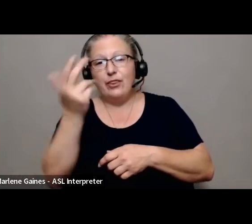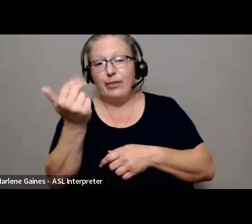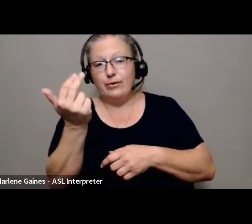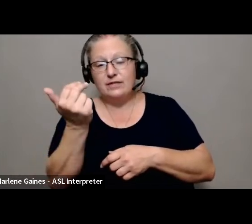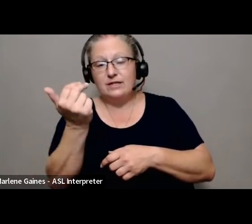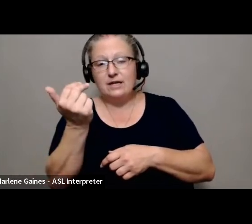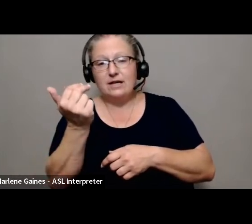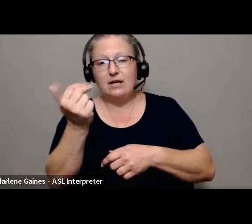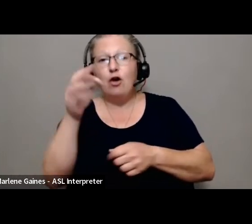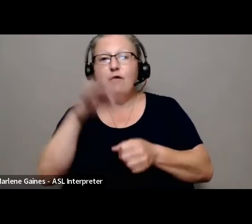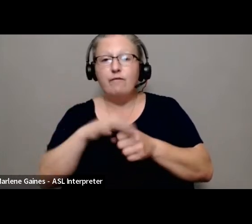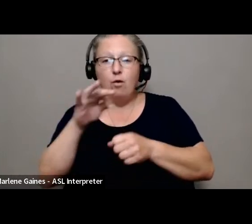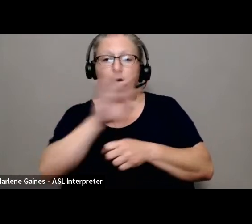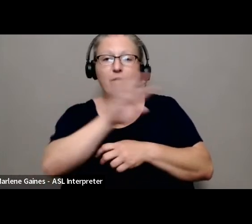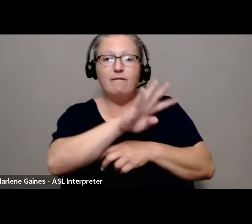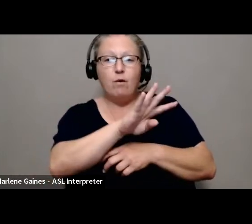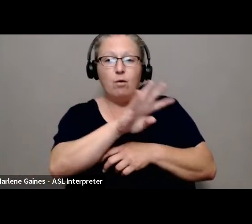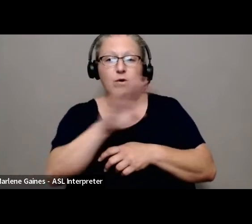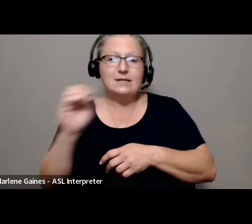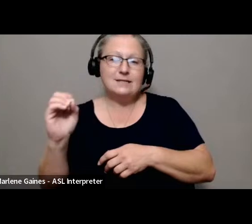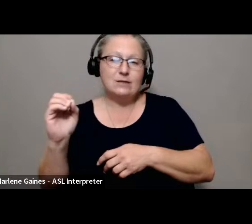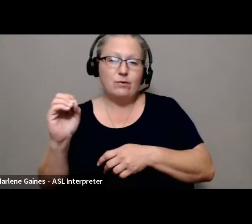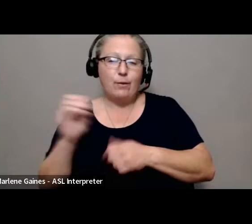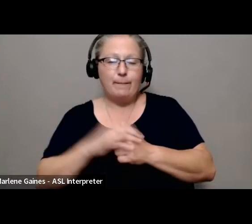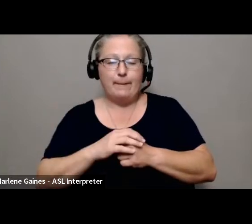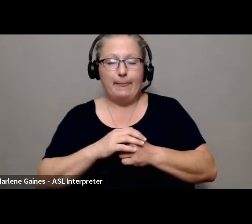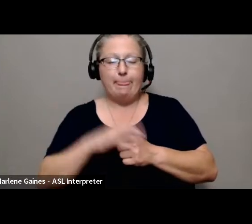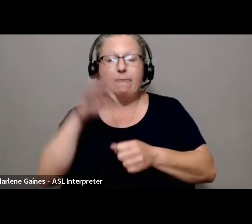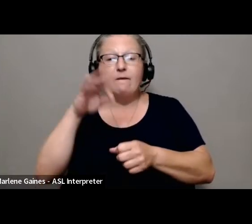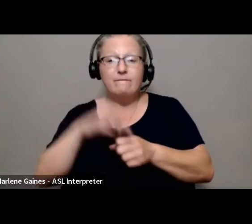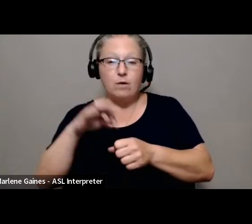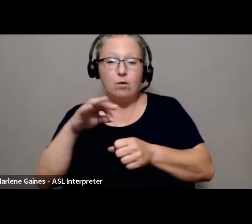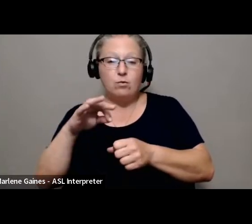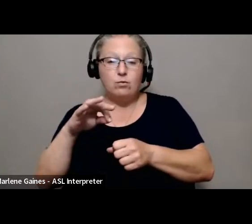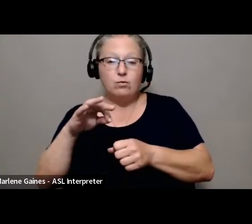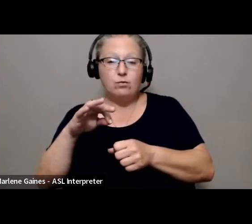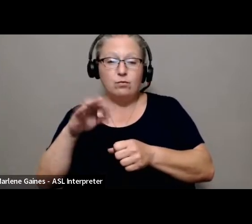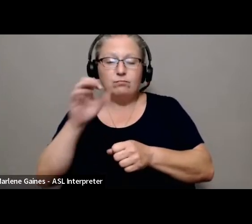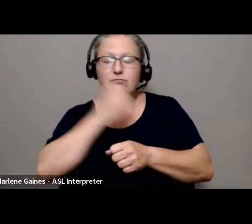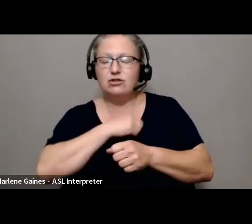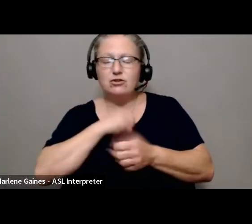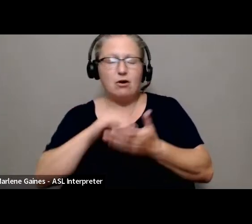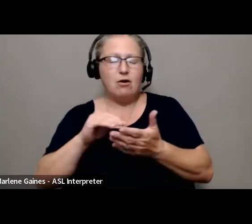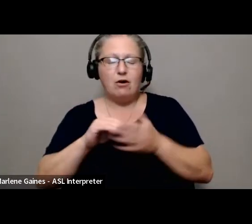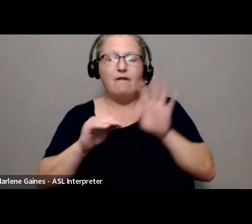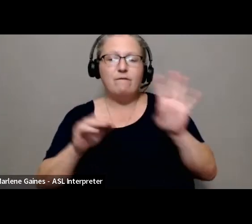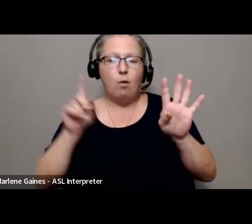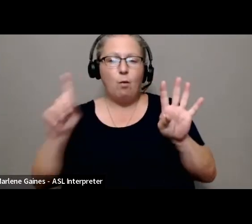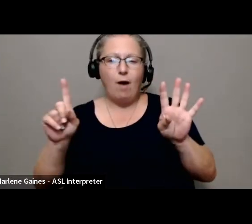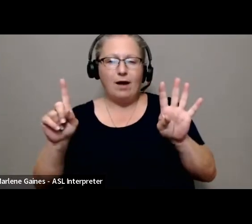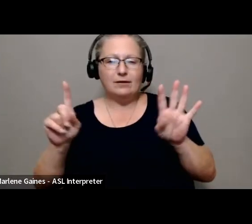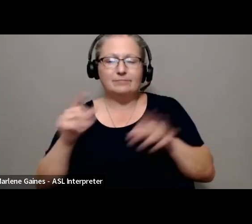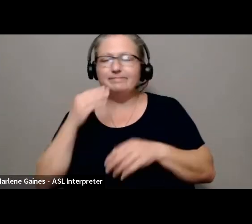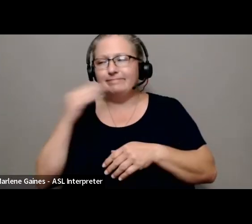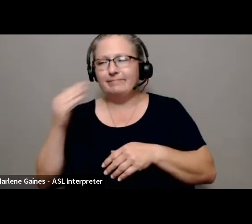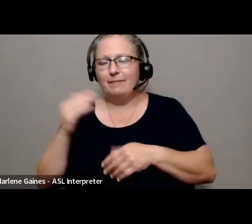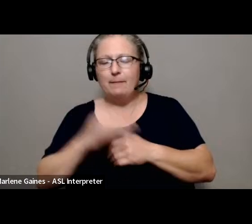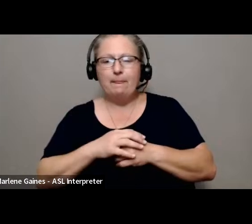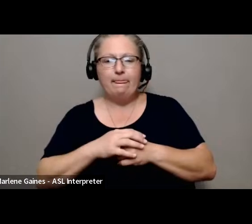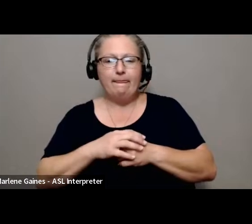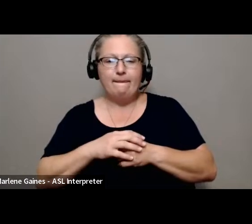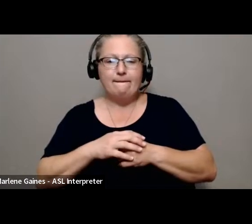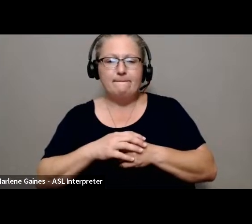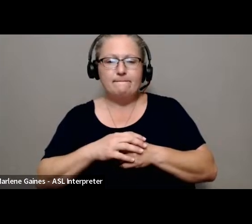2425-13 with a vote of 4-0. The votes, 4-1. Thank you.